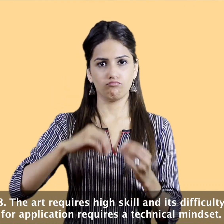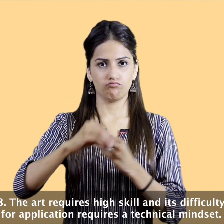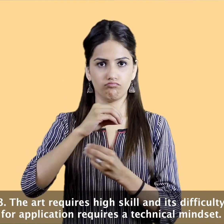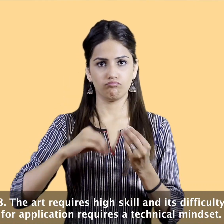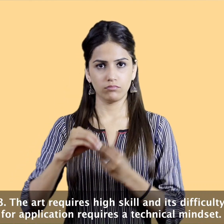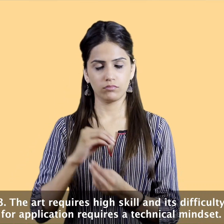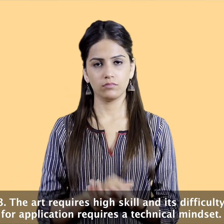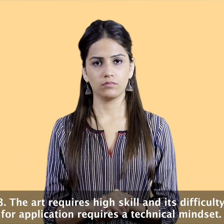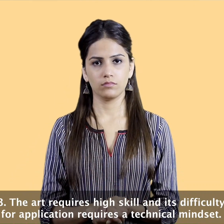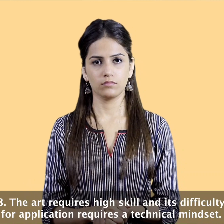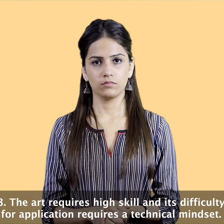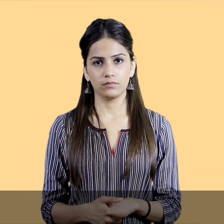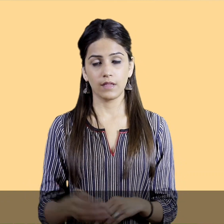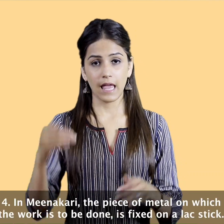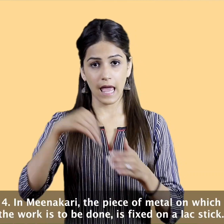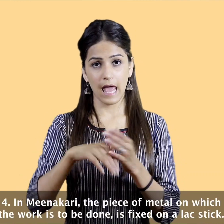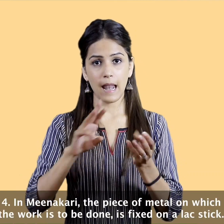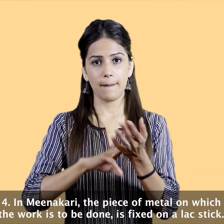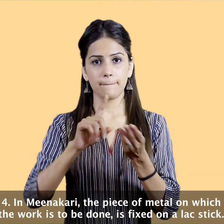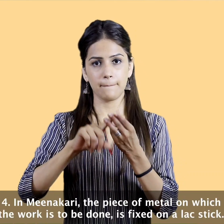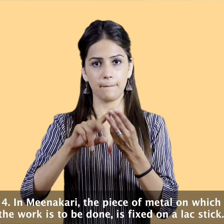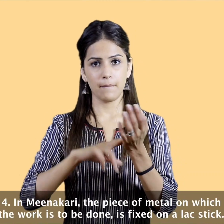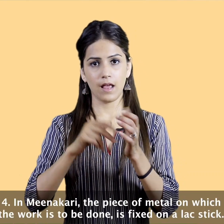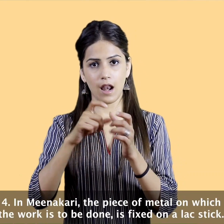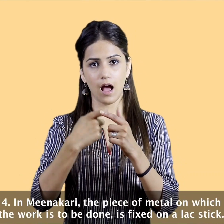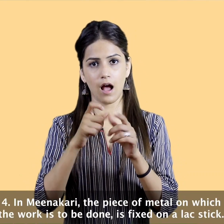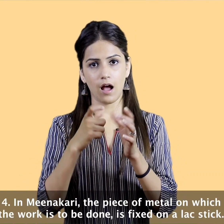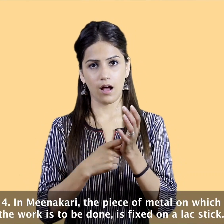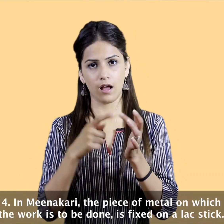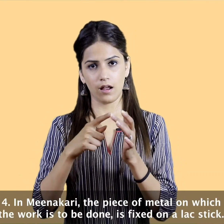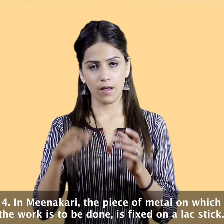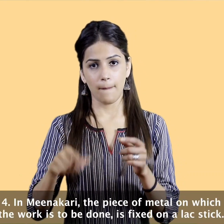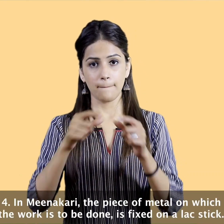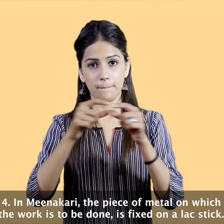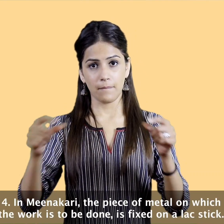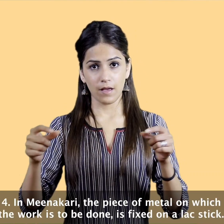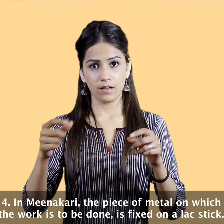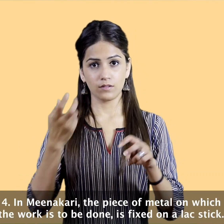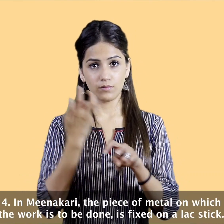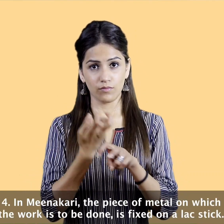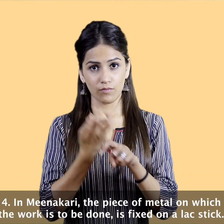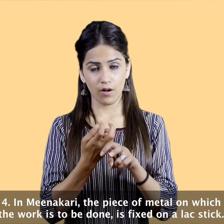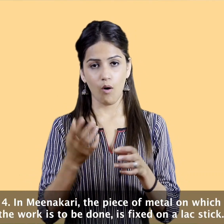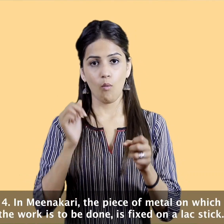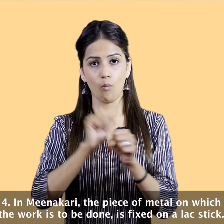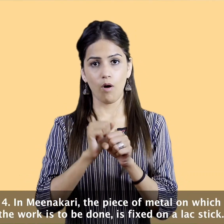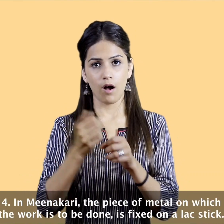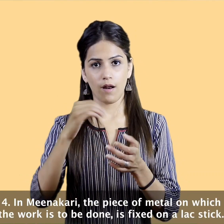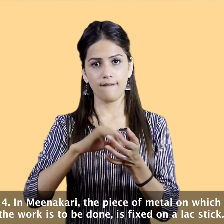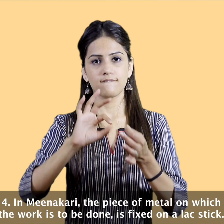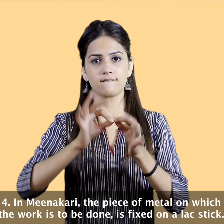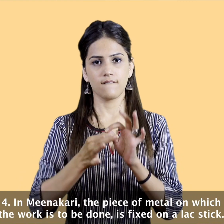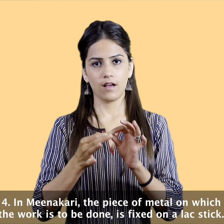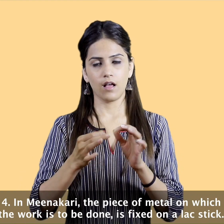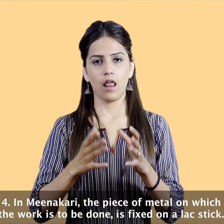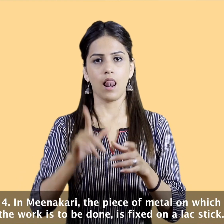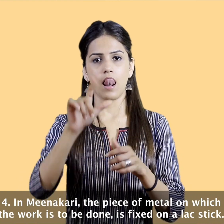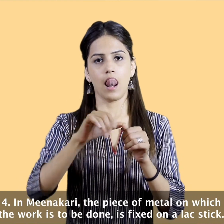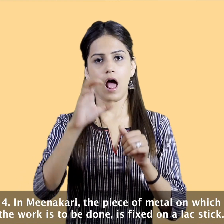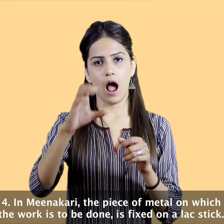mindset. In Meenakari, the piece of metal on which the work is to be done is fixed on a lac